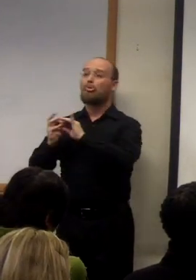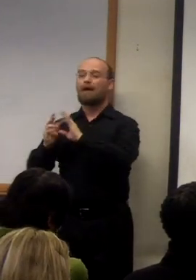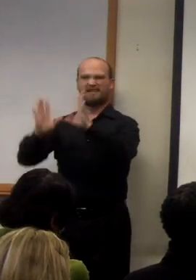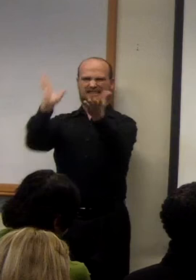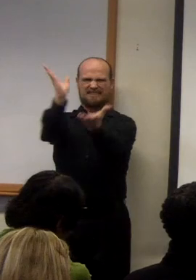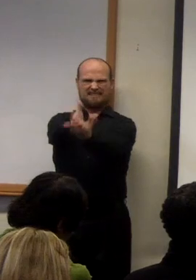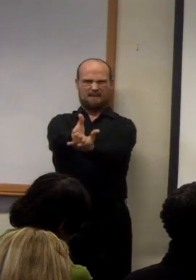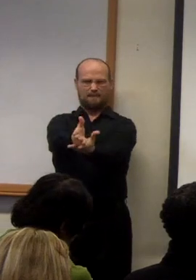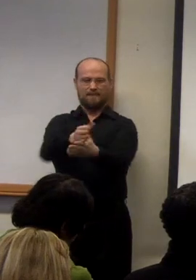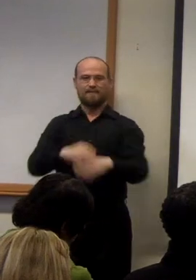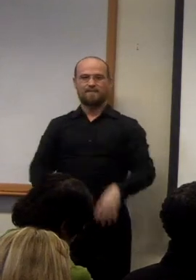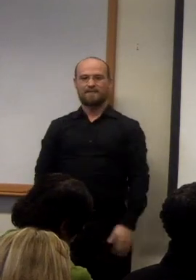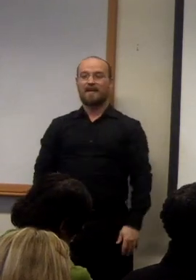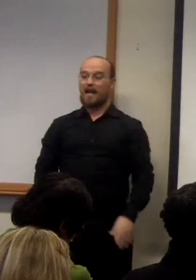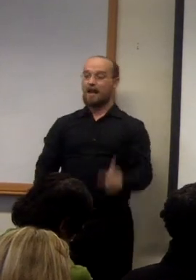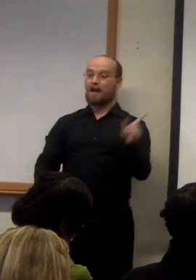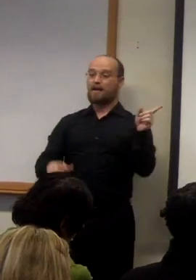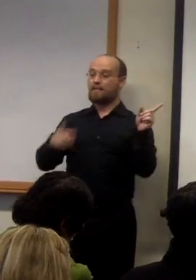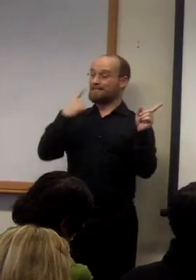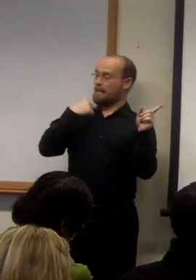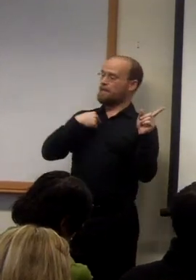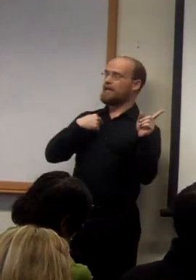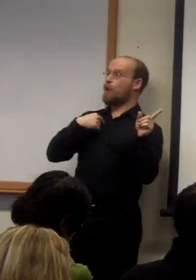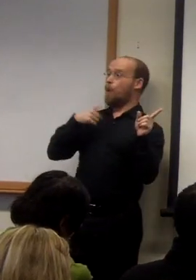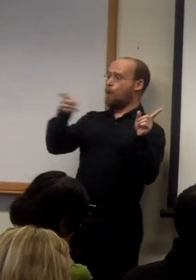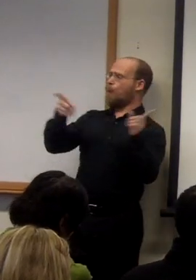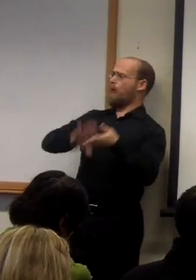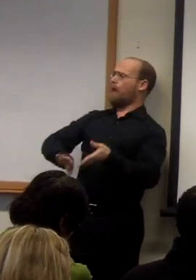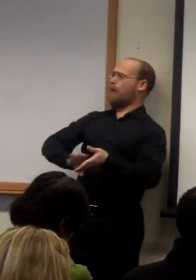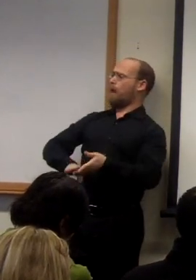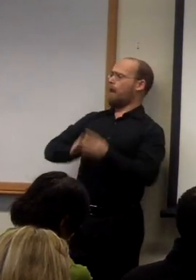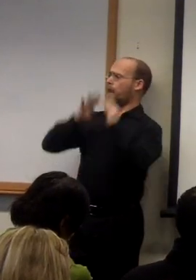making excuses about what happened to me.